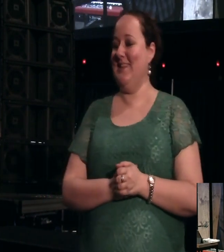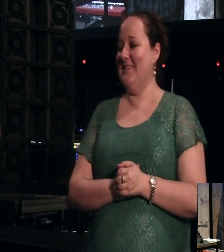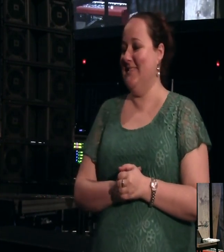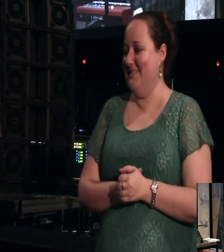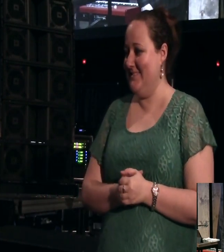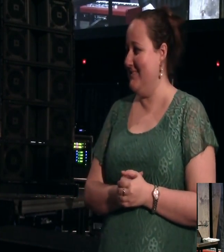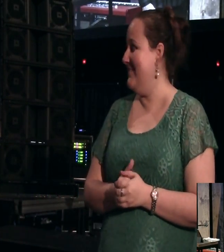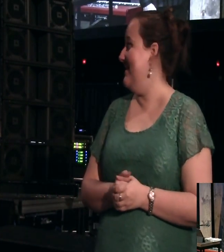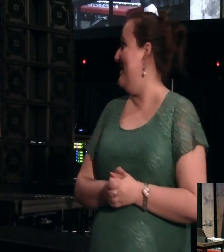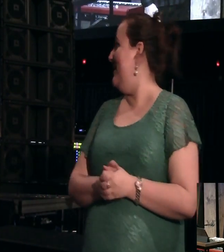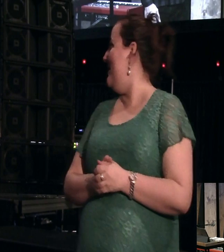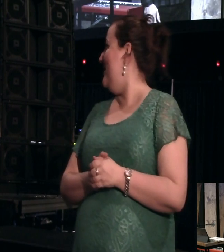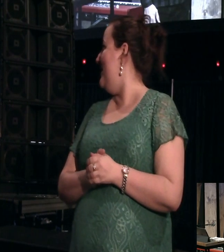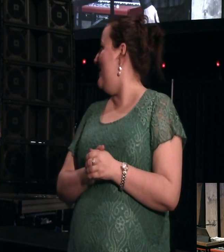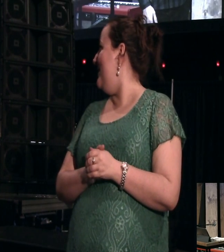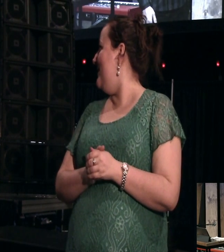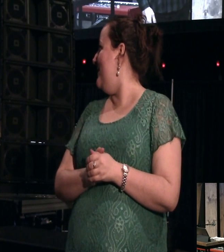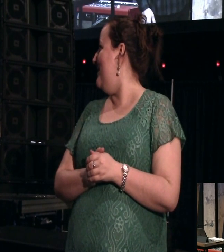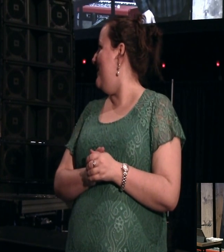Thank you, Jesus.